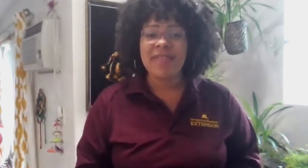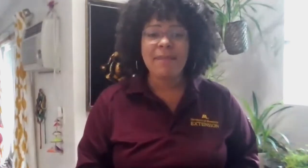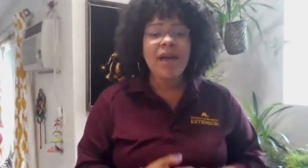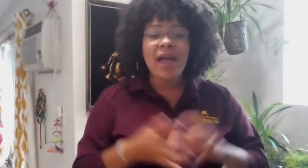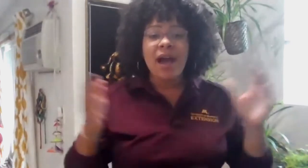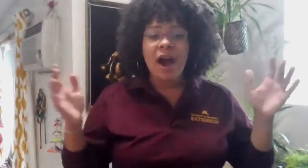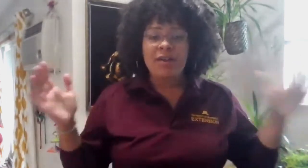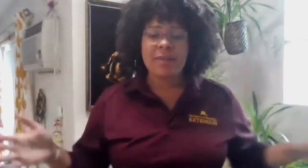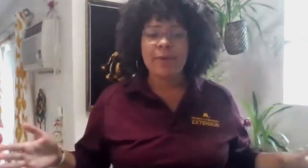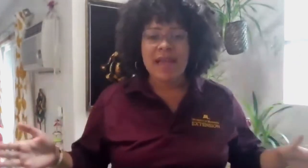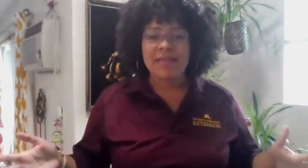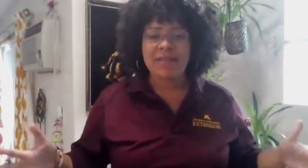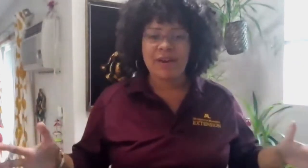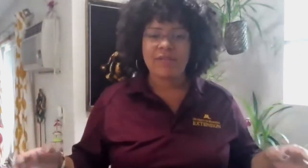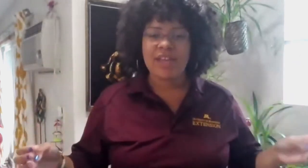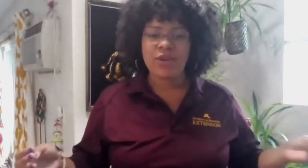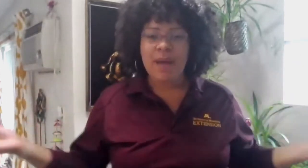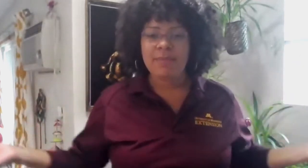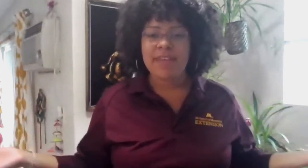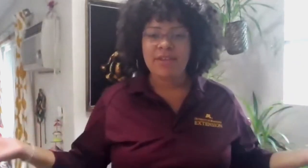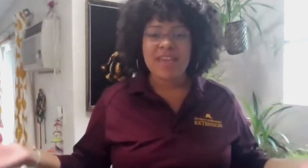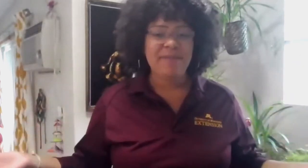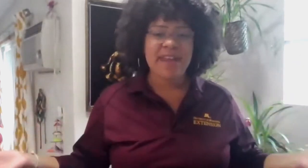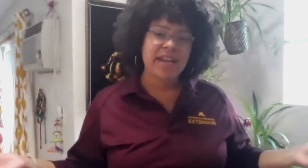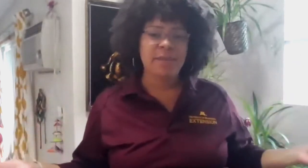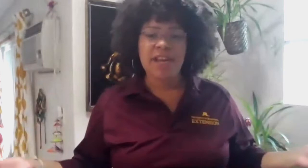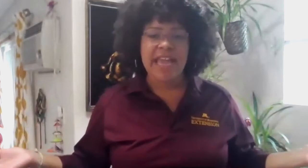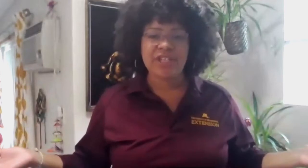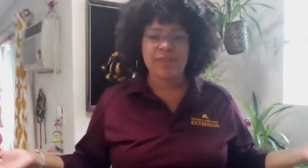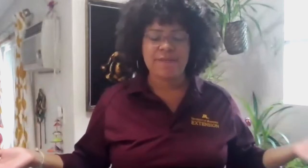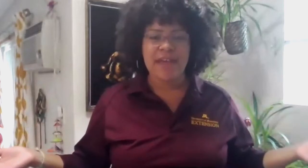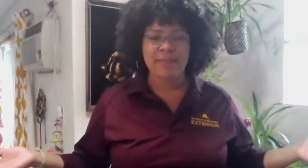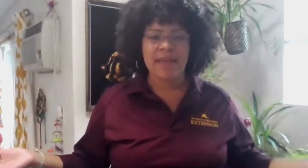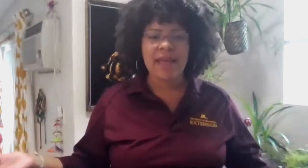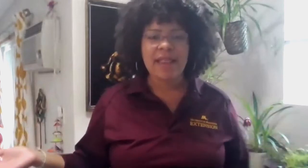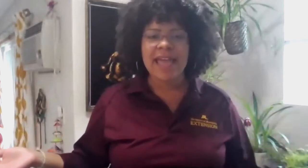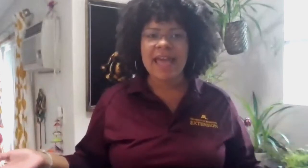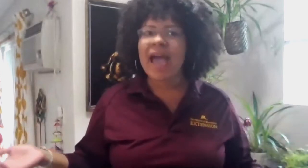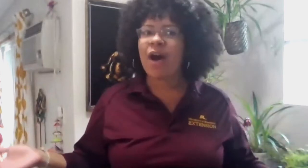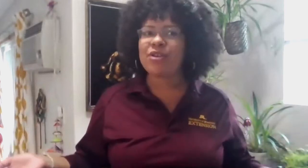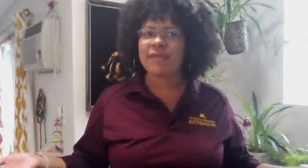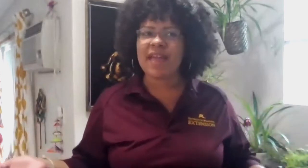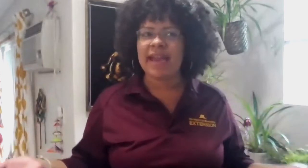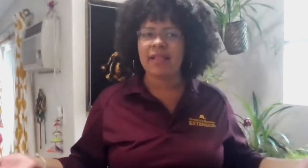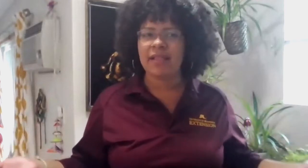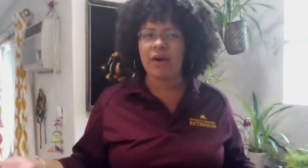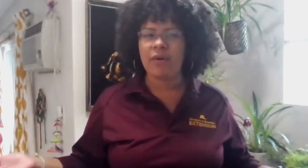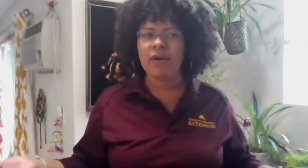them are simple signs to learn that you probably can use every day in communication with your family. Like, how do you sign hello?